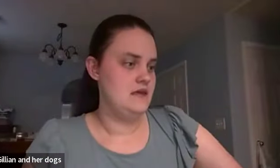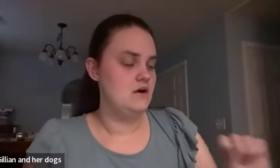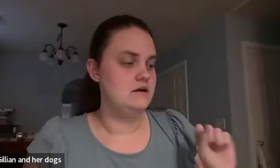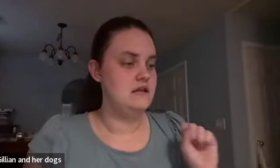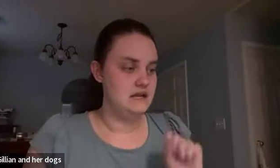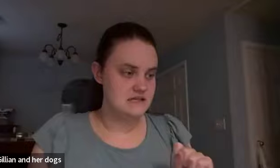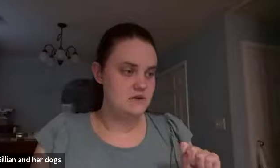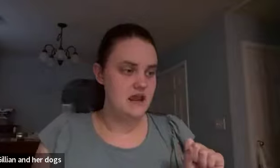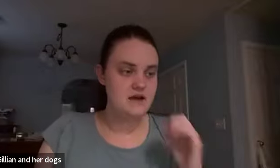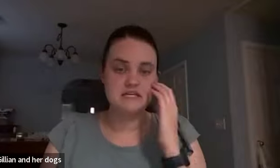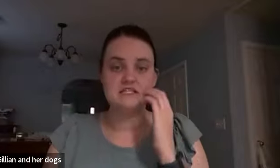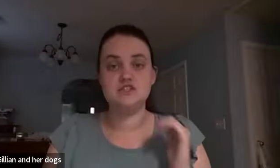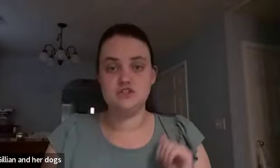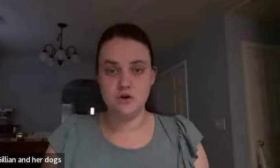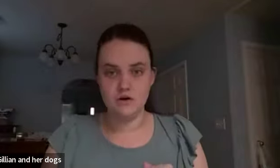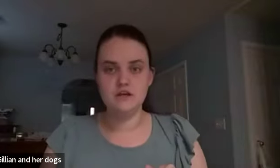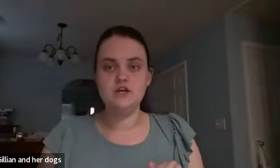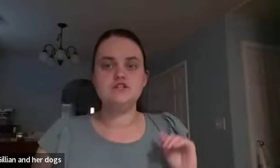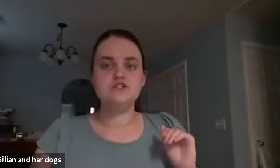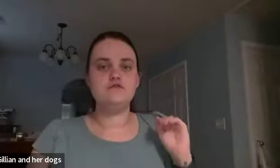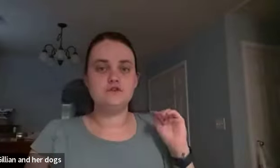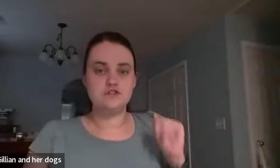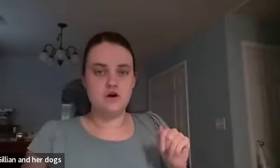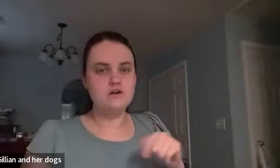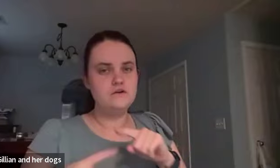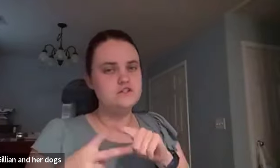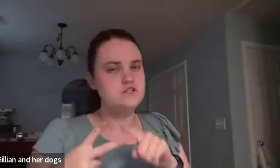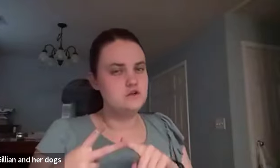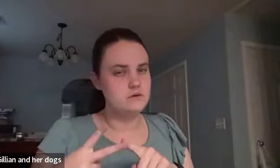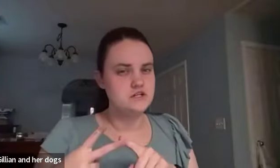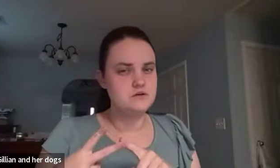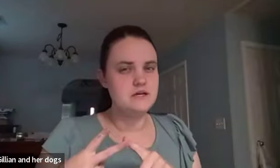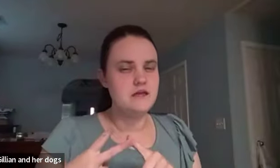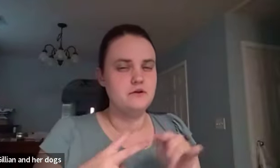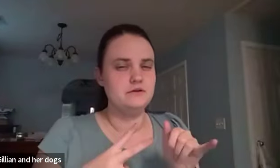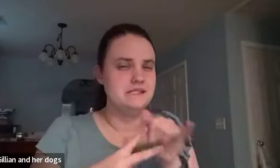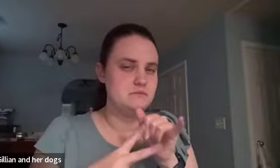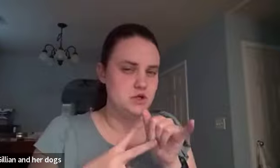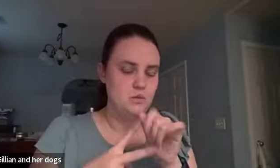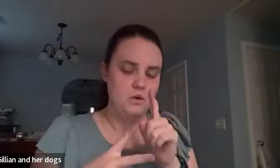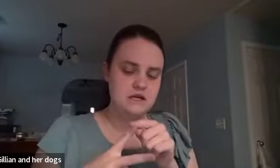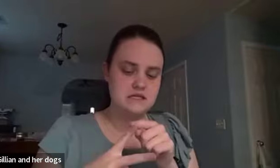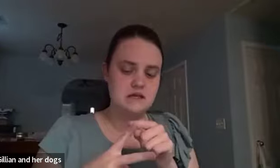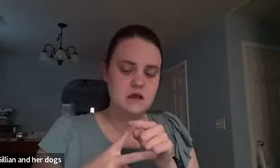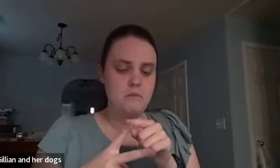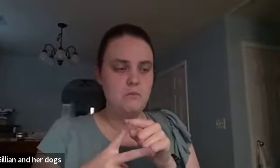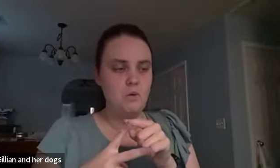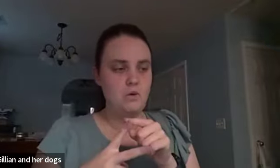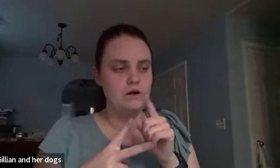Then our next sign we have is dog. So for dog, there are two ways you can do it. They're similar. One is